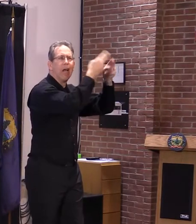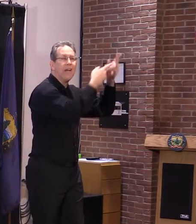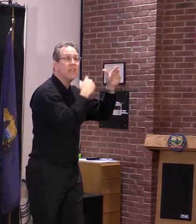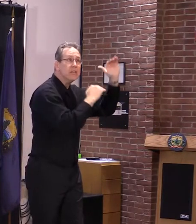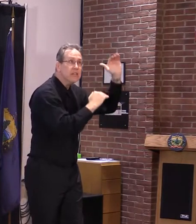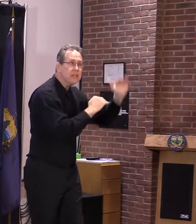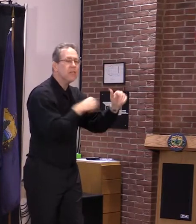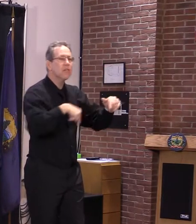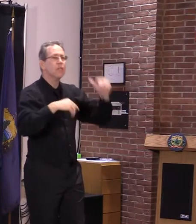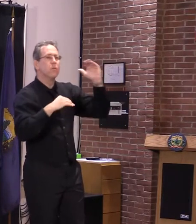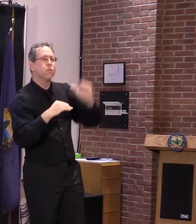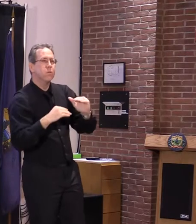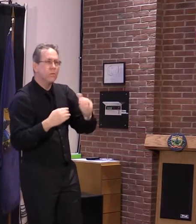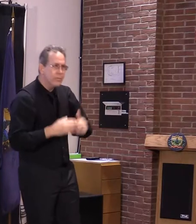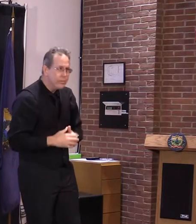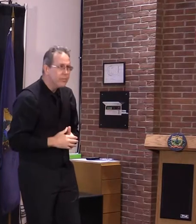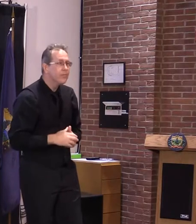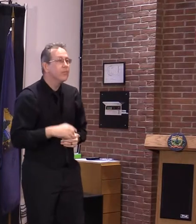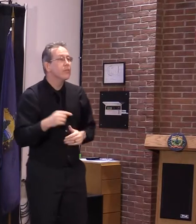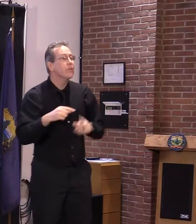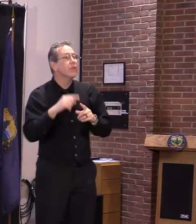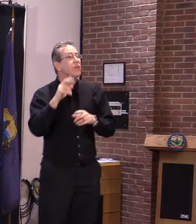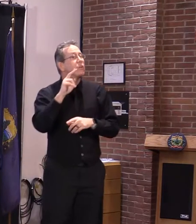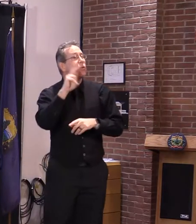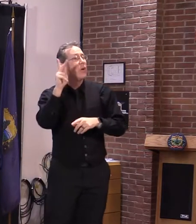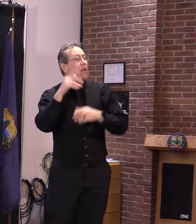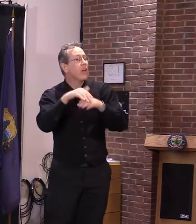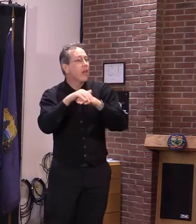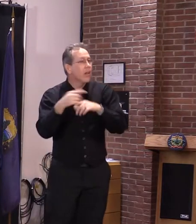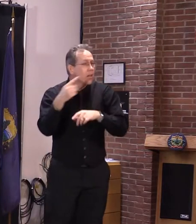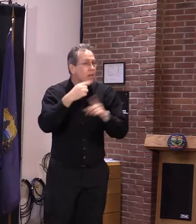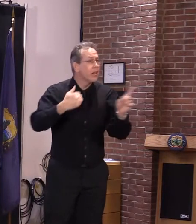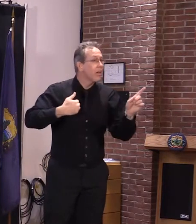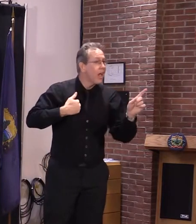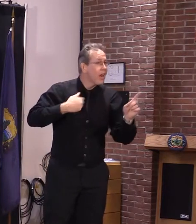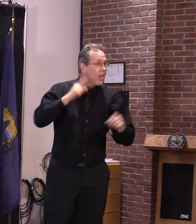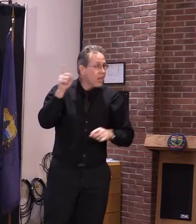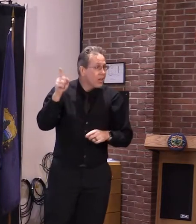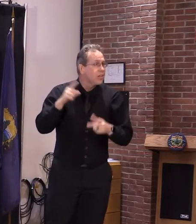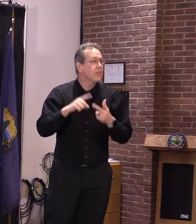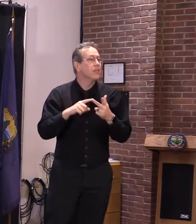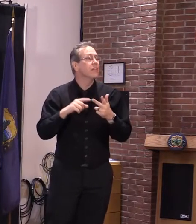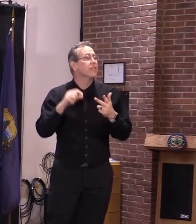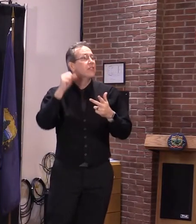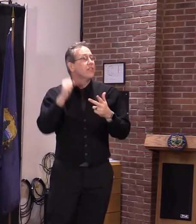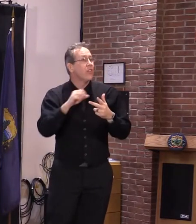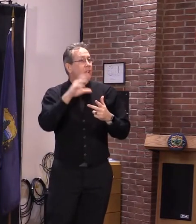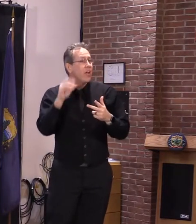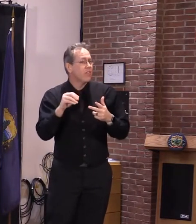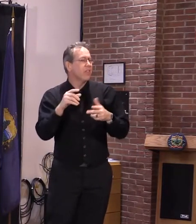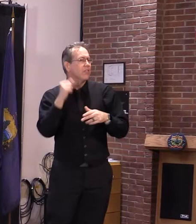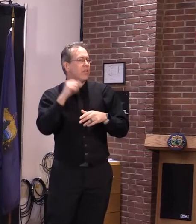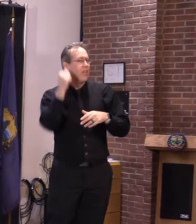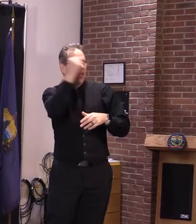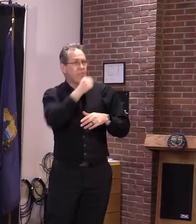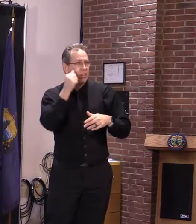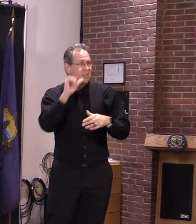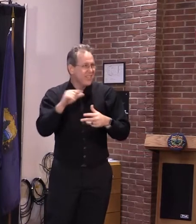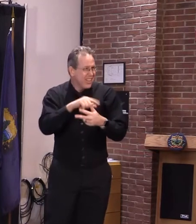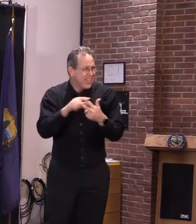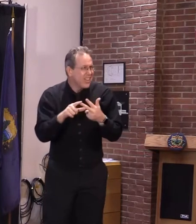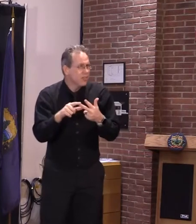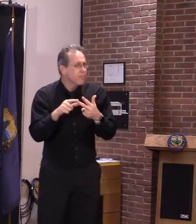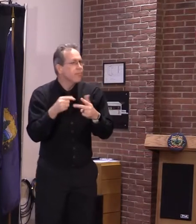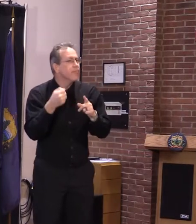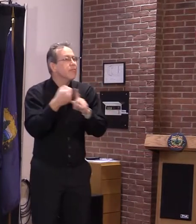Canada, and South Africa. So in all of those cases, they have seen their COVID-19 positive rate start to slow